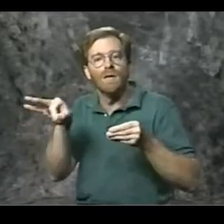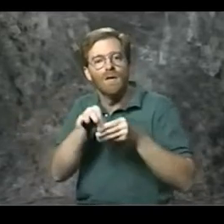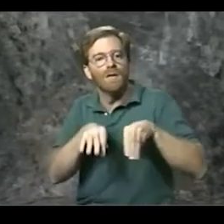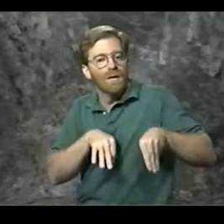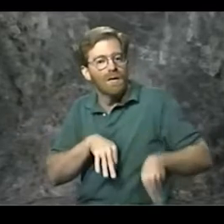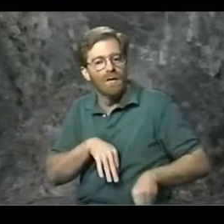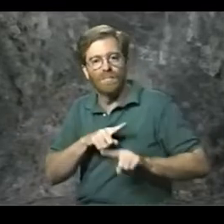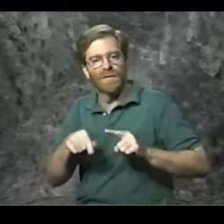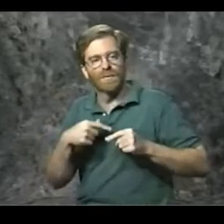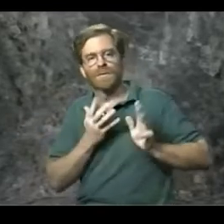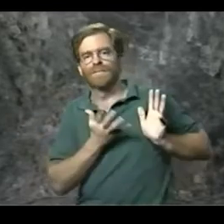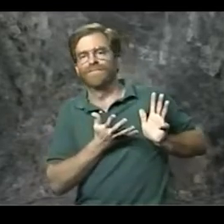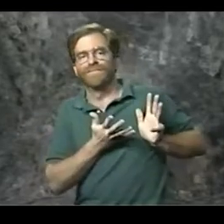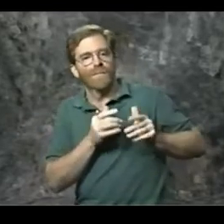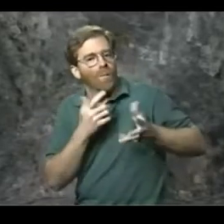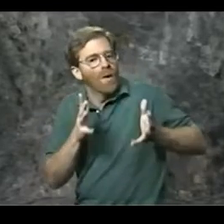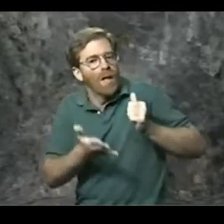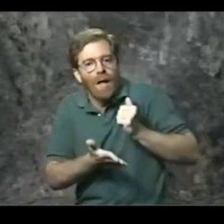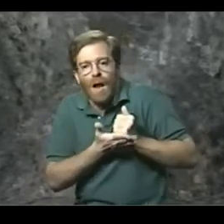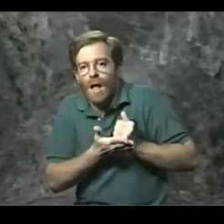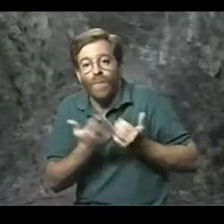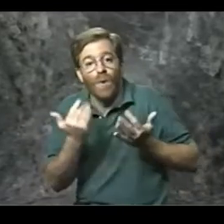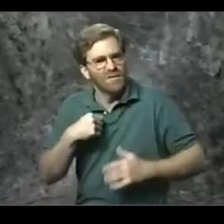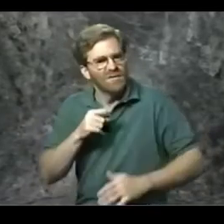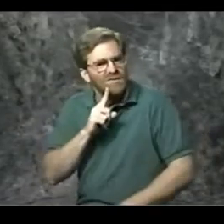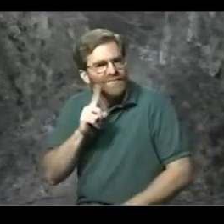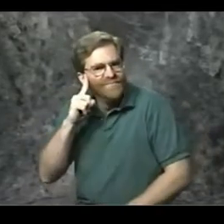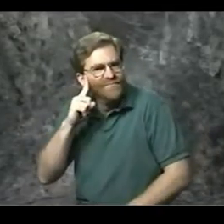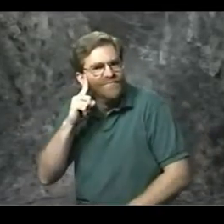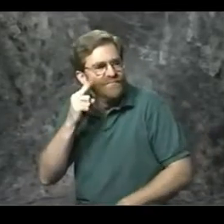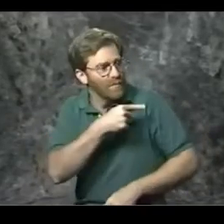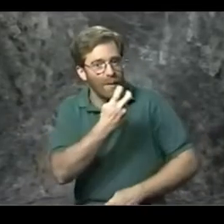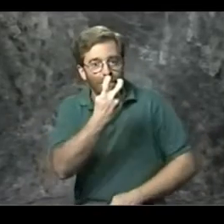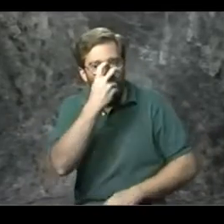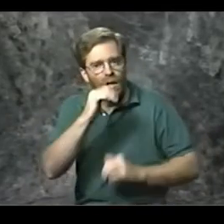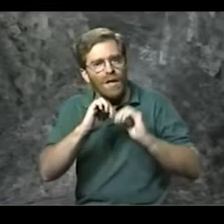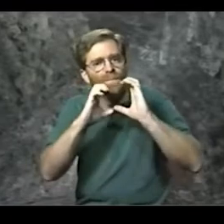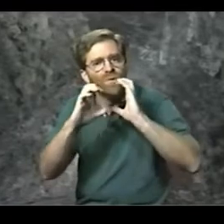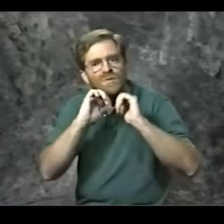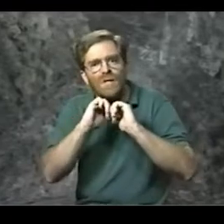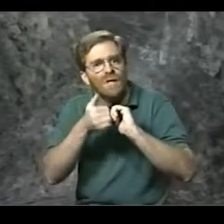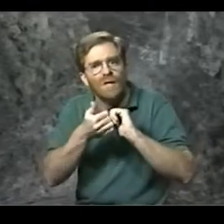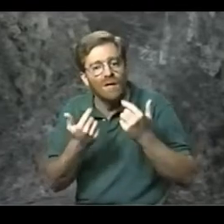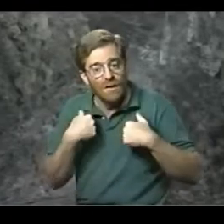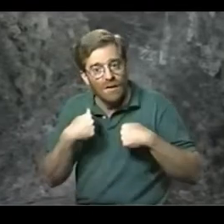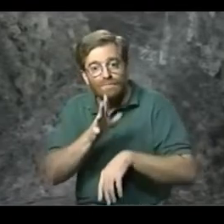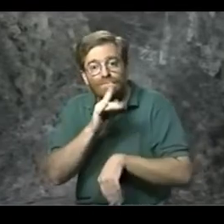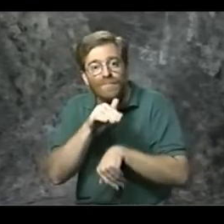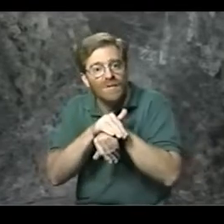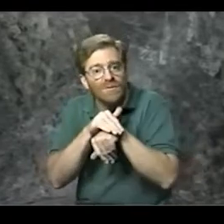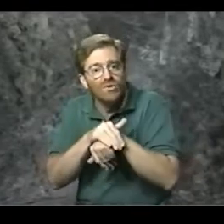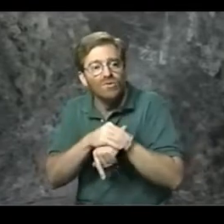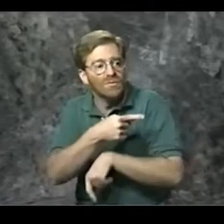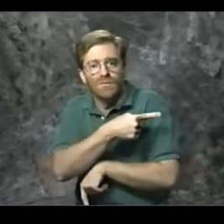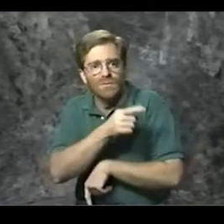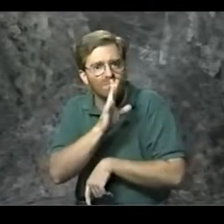And my sight is something that I definitely took for granted. I was able to see what was inside of the Ziploc and take out what I needed.